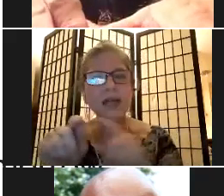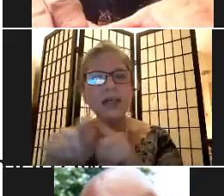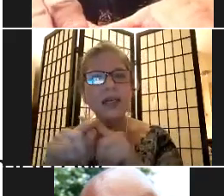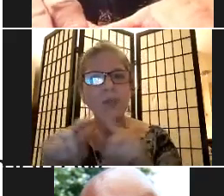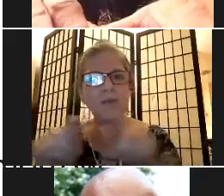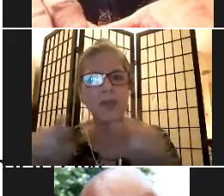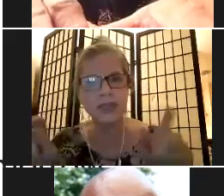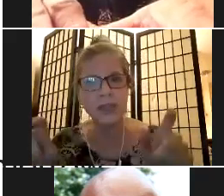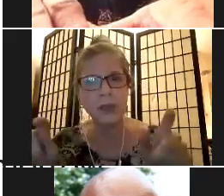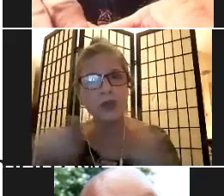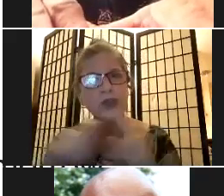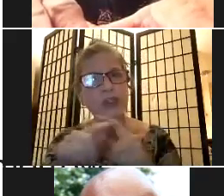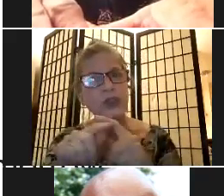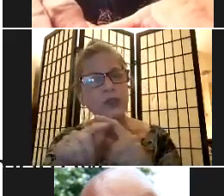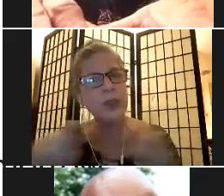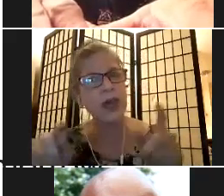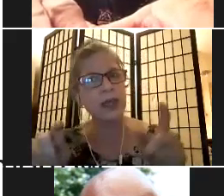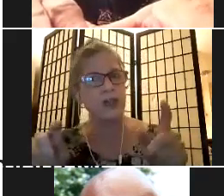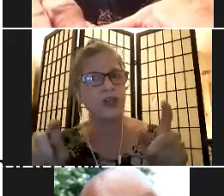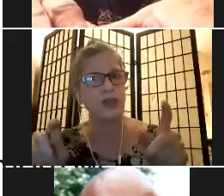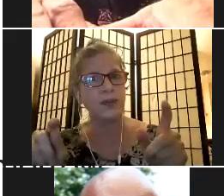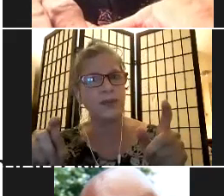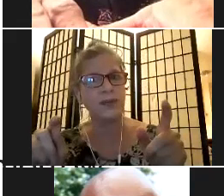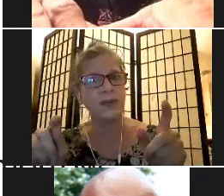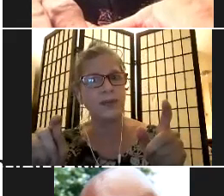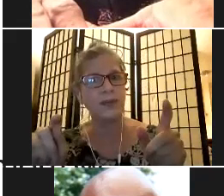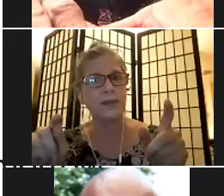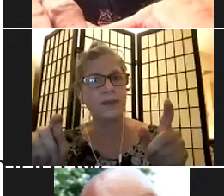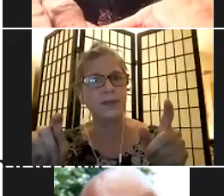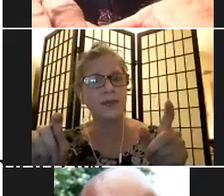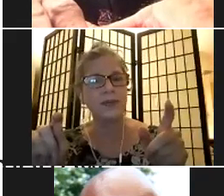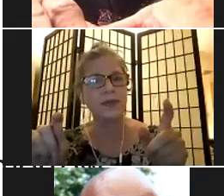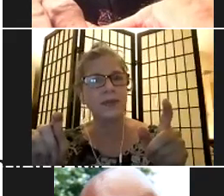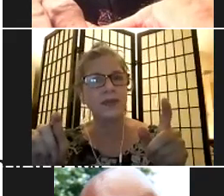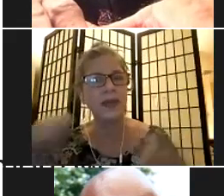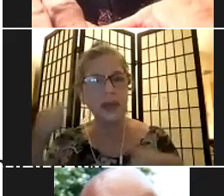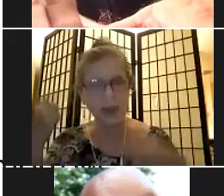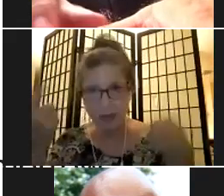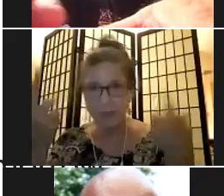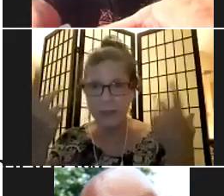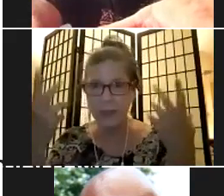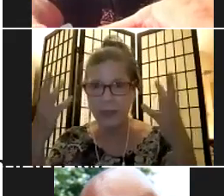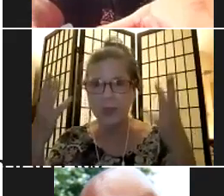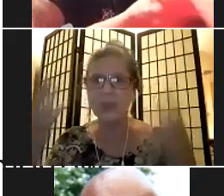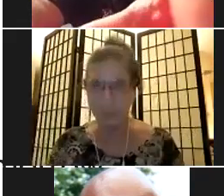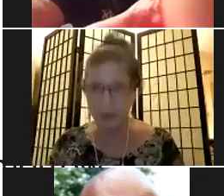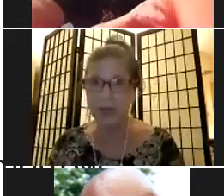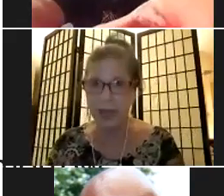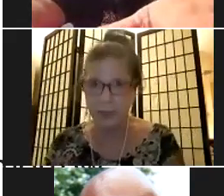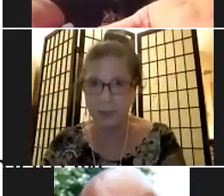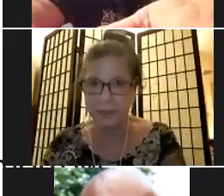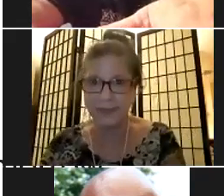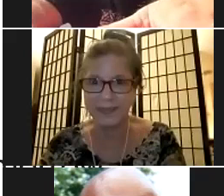ASL can be very similar to Spanish. I noticed that too.